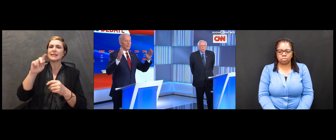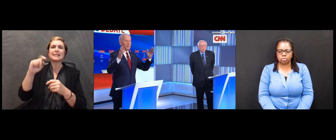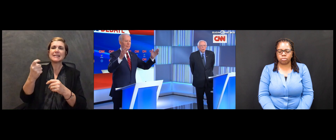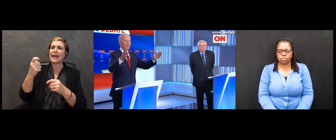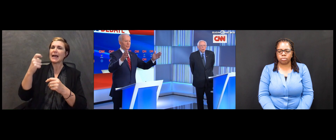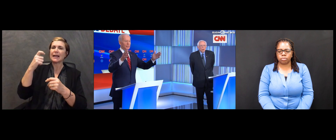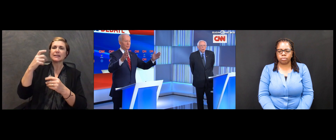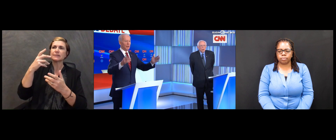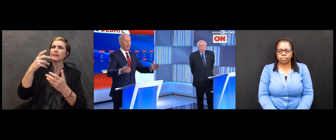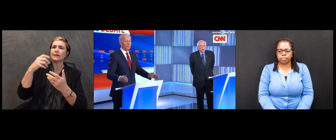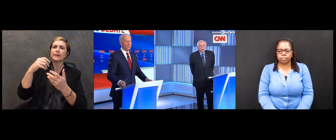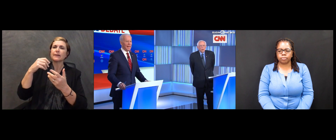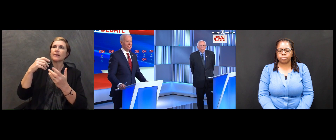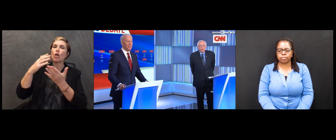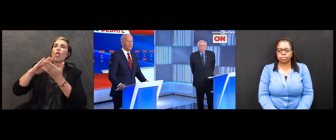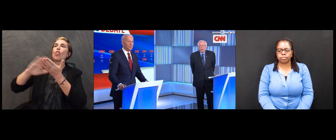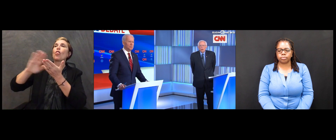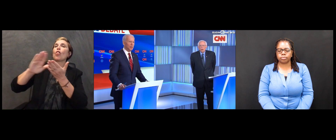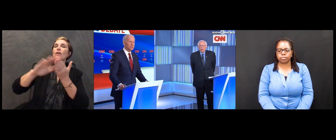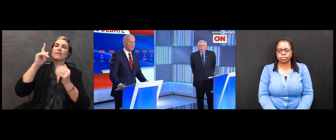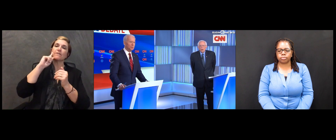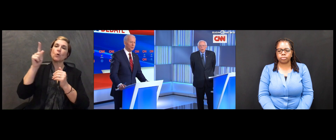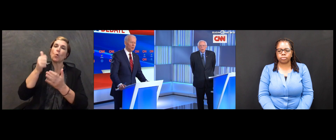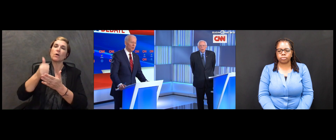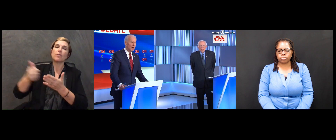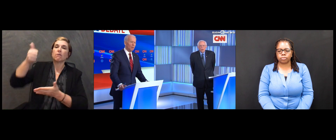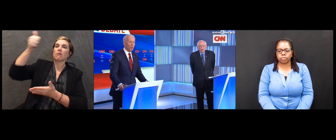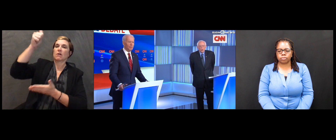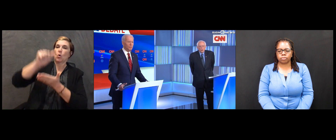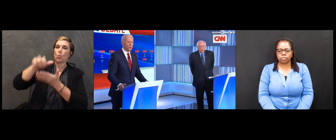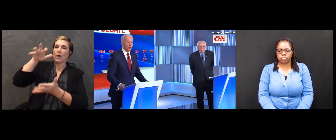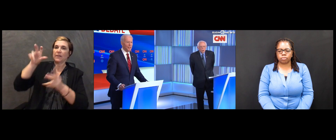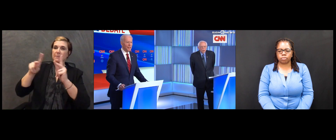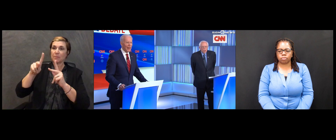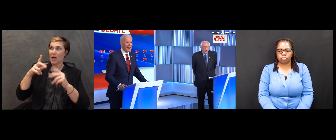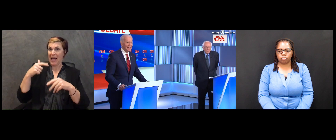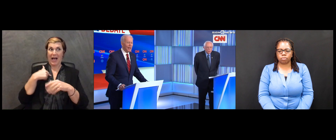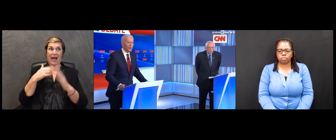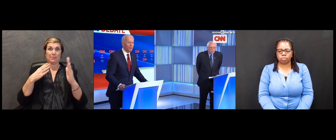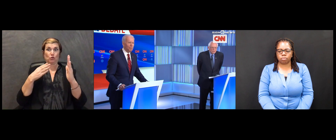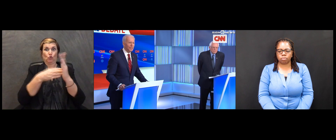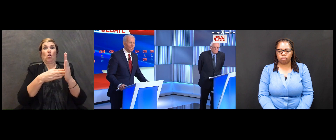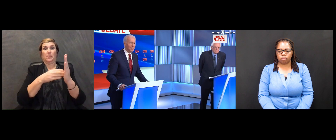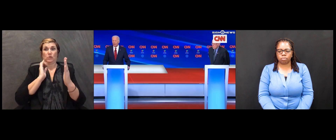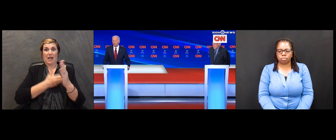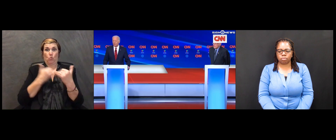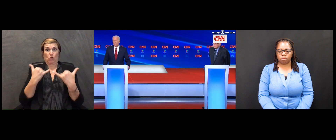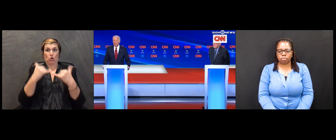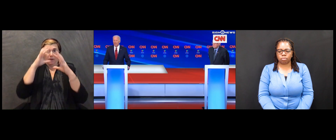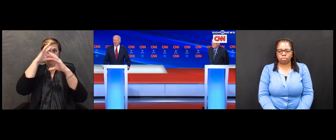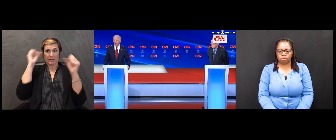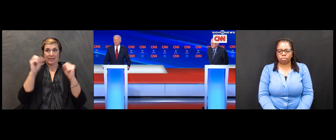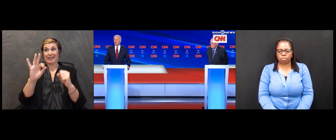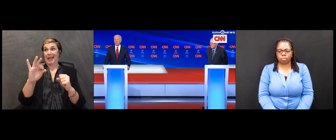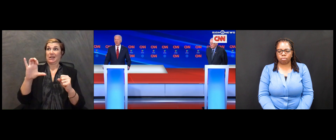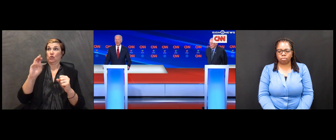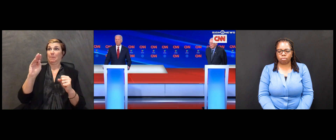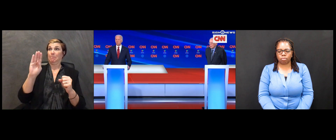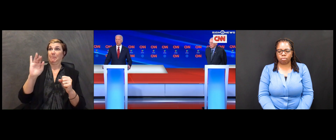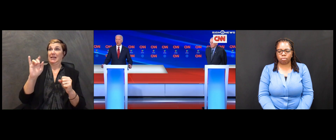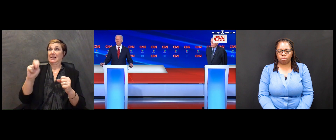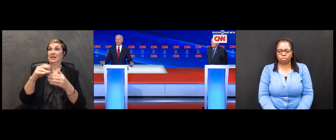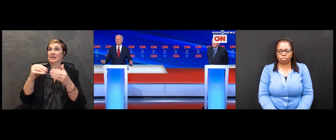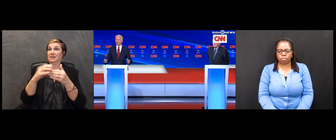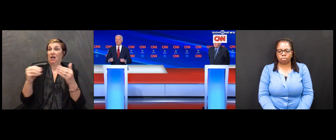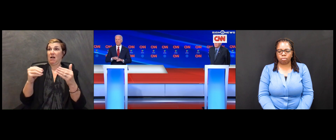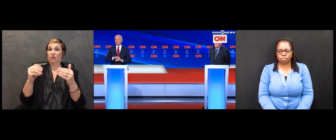opposed the tax cut that this president has put through of $1.9 trillion. And I said at the time,